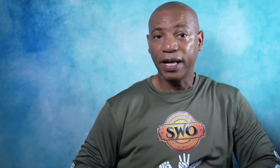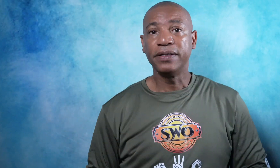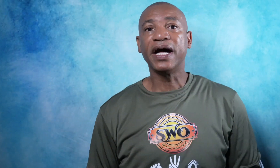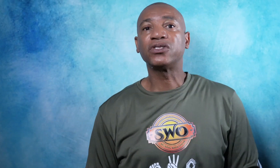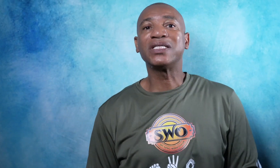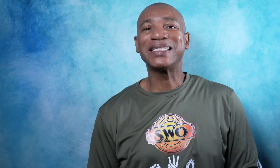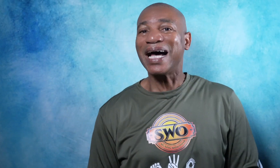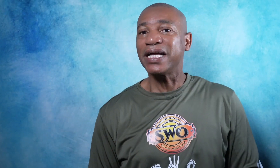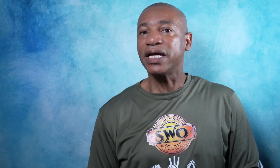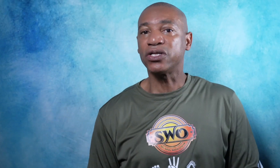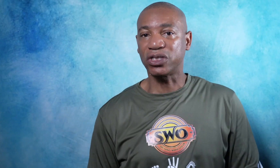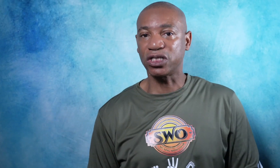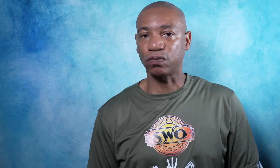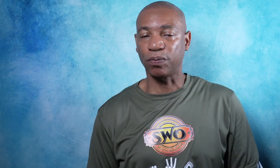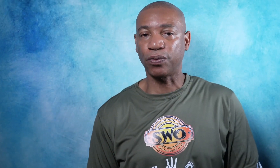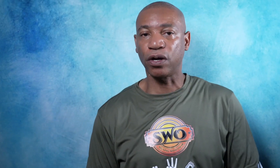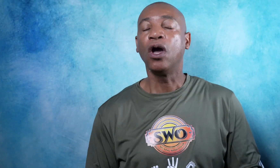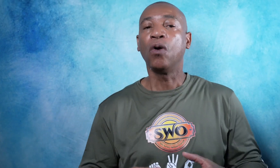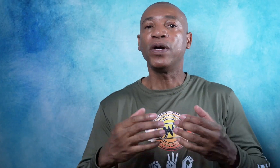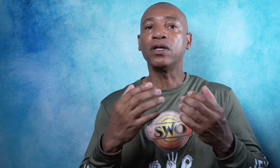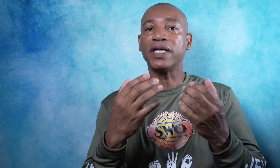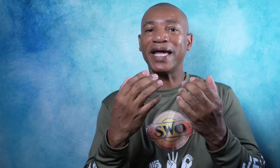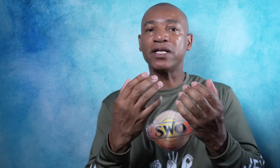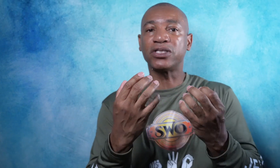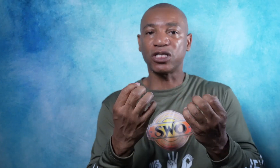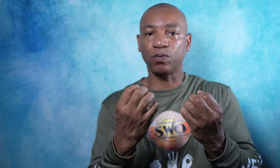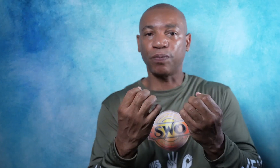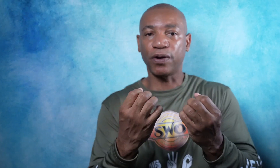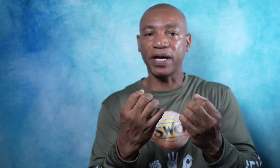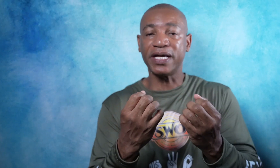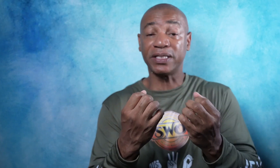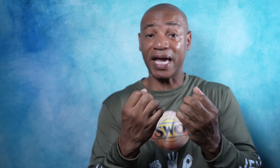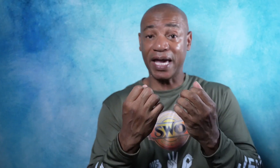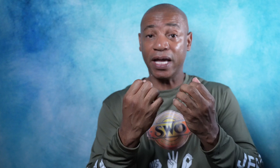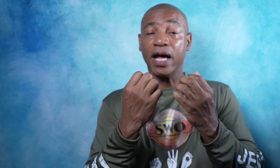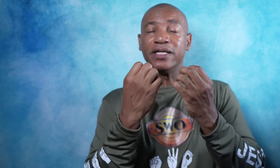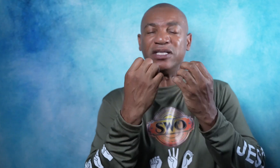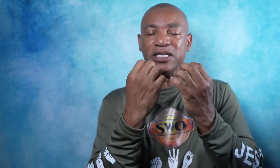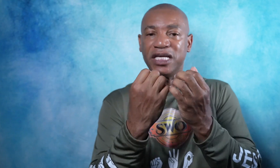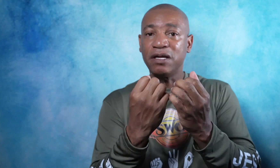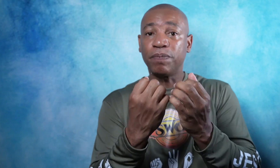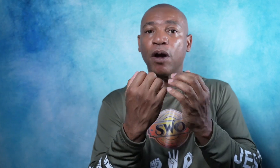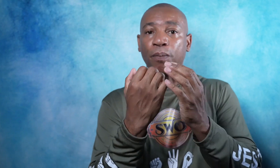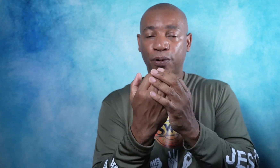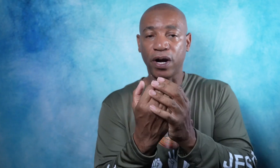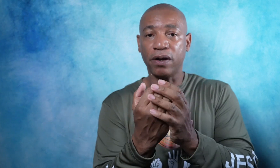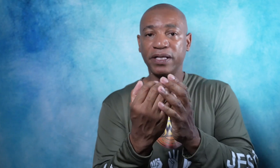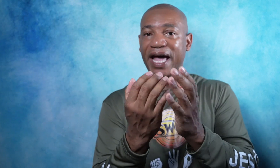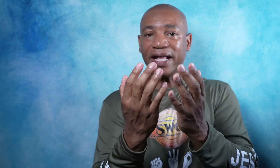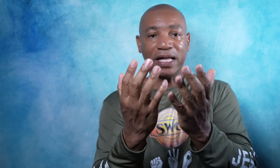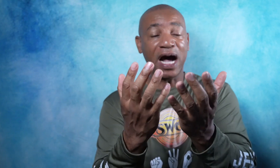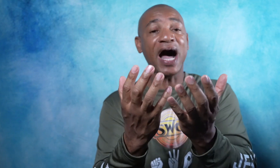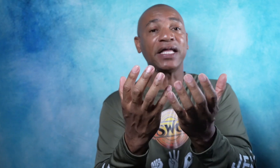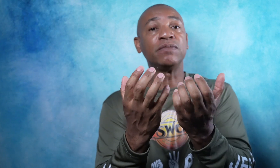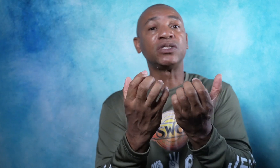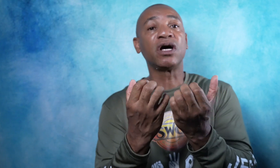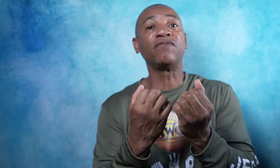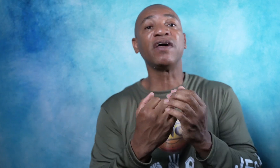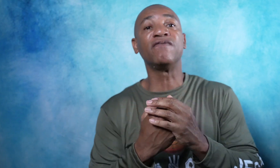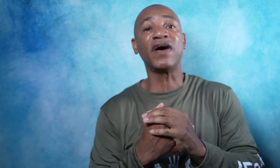Now, to sign intercessory prayer, we know that intercessory prayer is a deep prayer that God himself